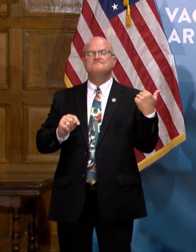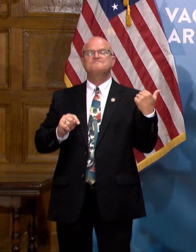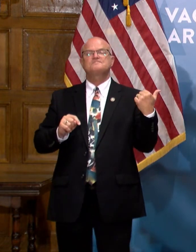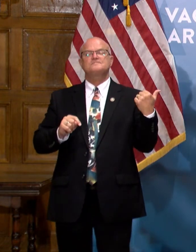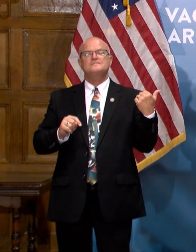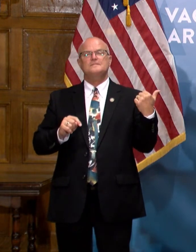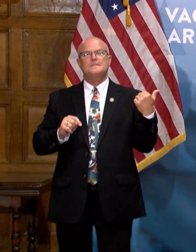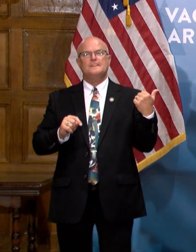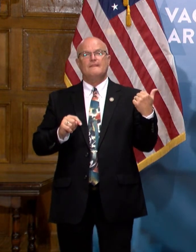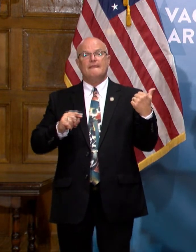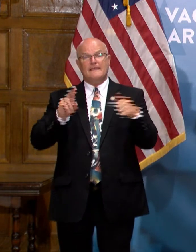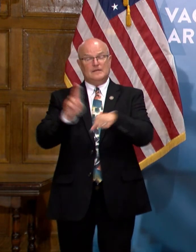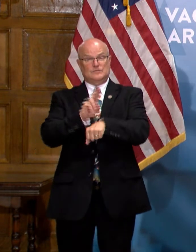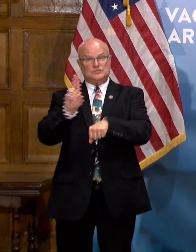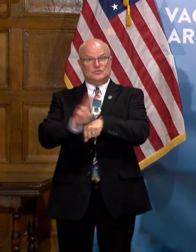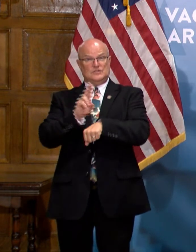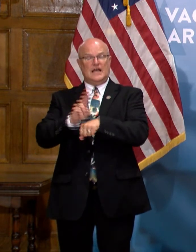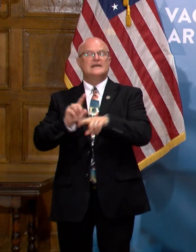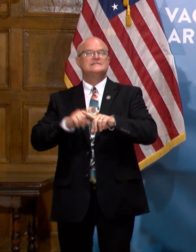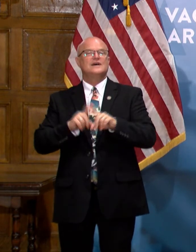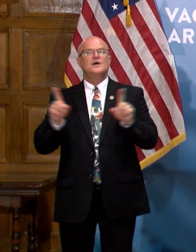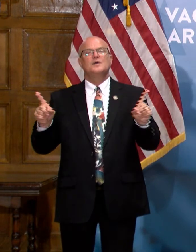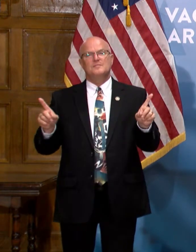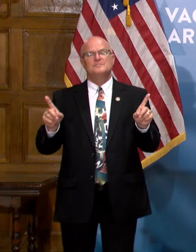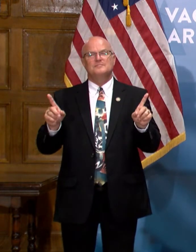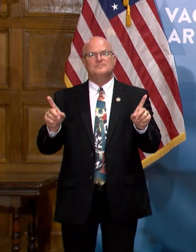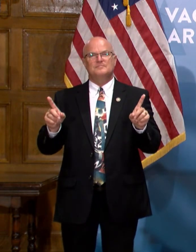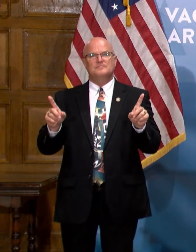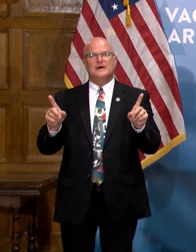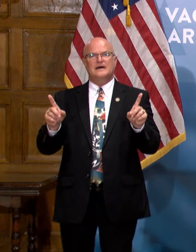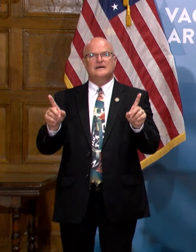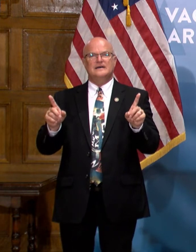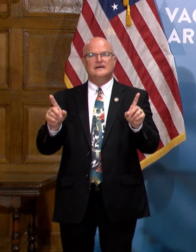They have been utilized, but